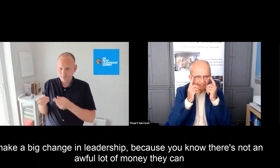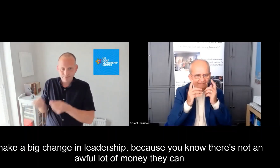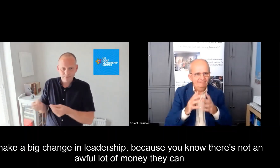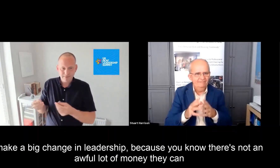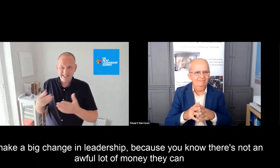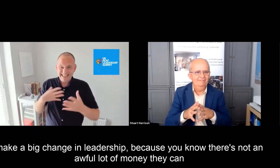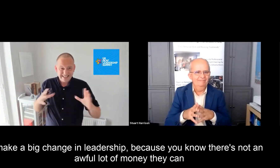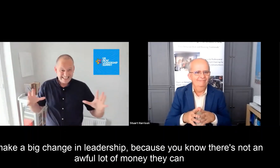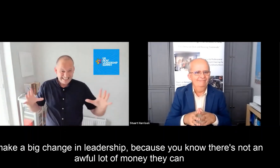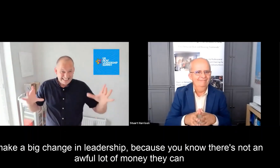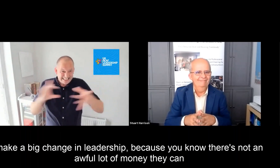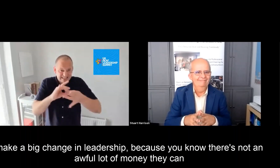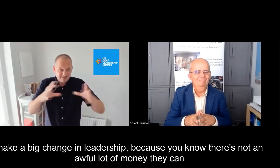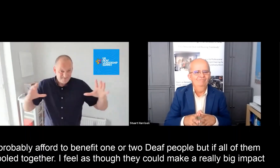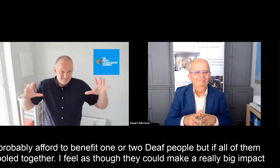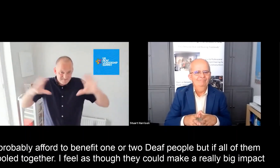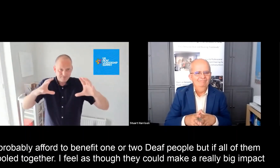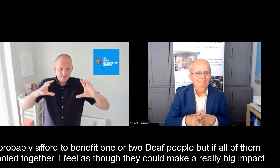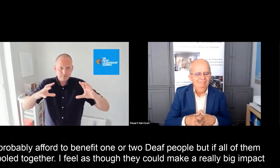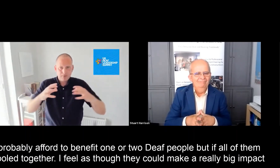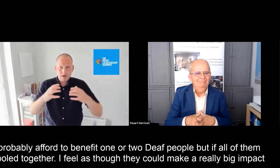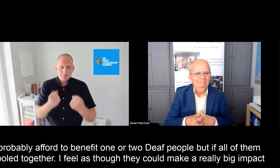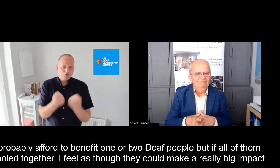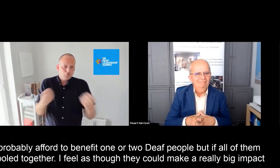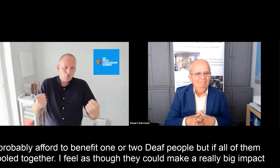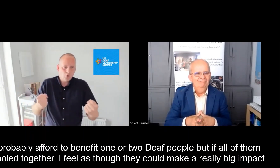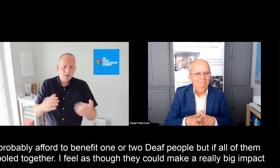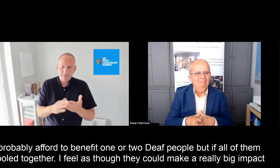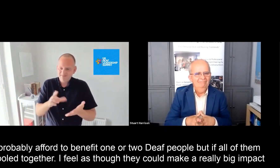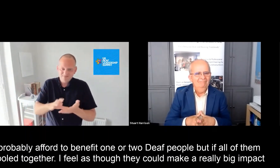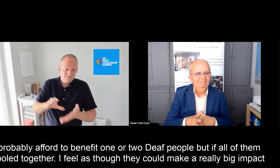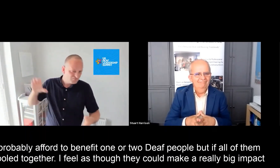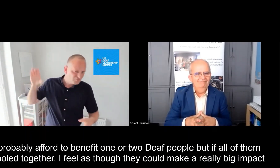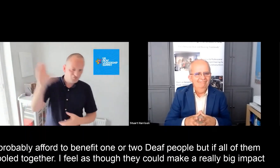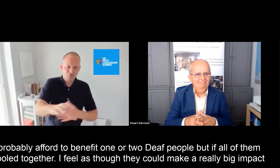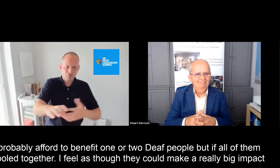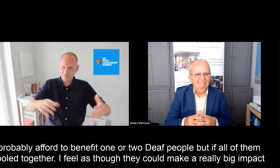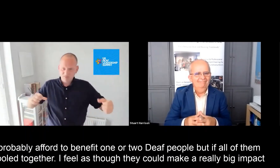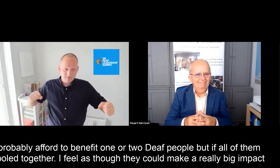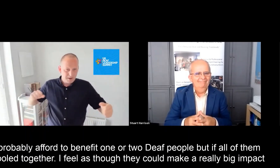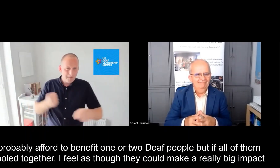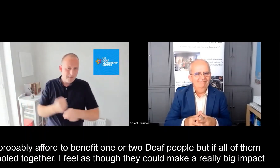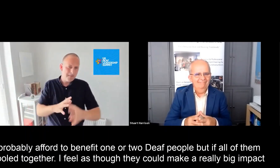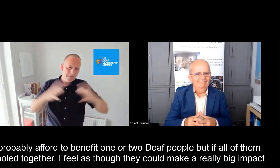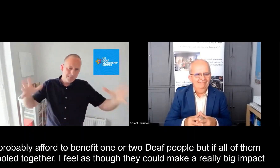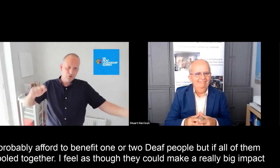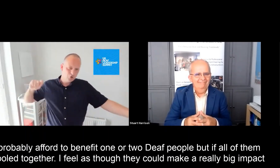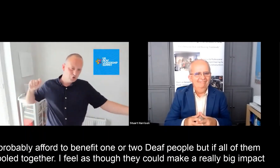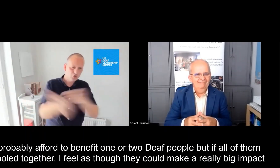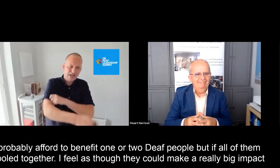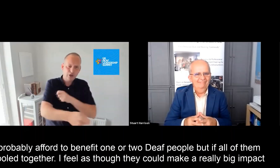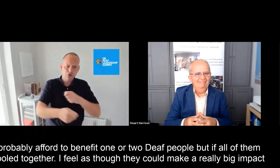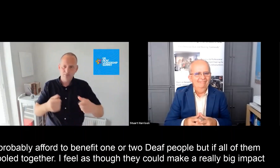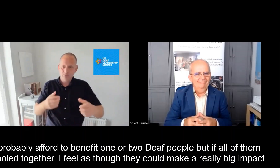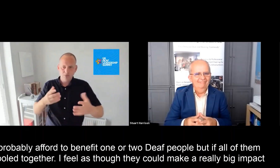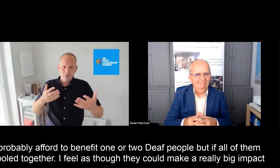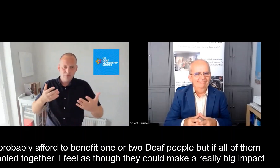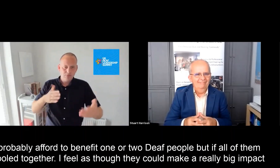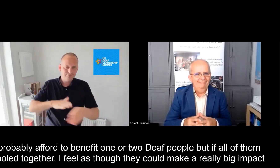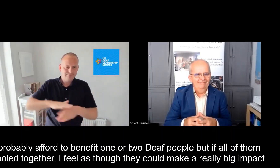awful lot of money. They can probably afford to benefit 1 or 2 deaf people, but if all of them pursed together, I feel as though they could make a really